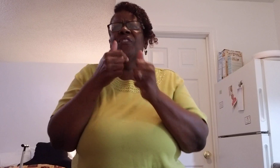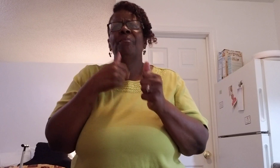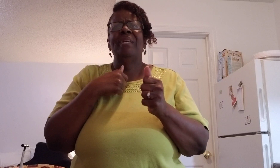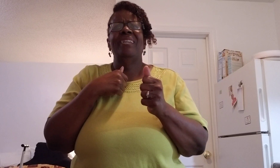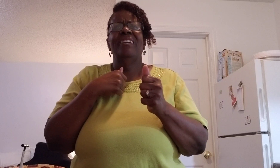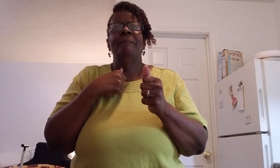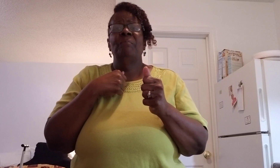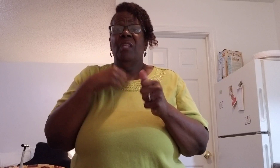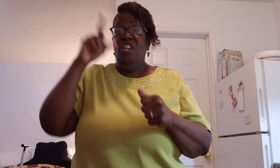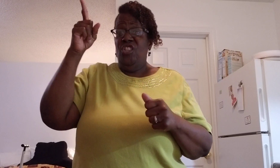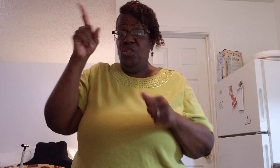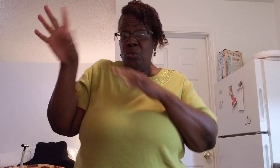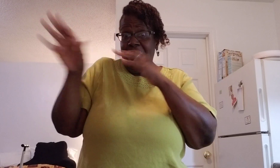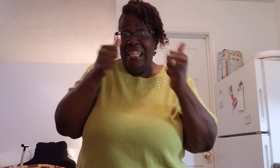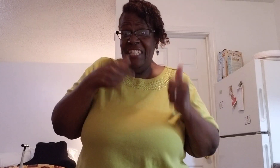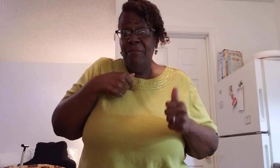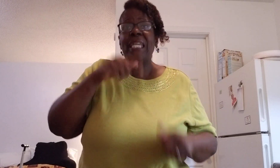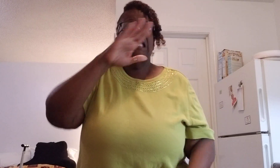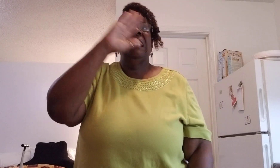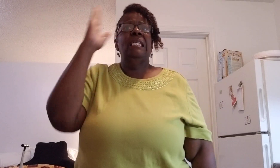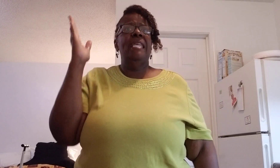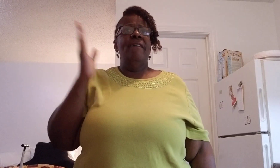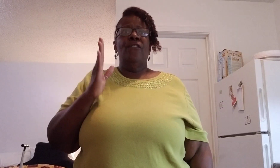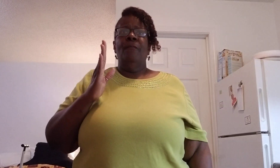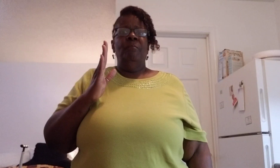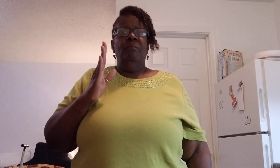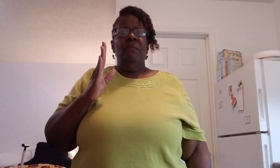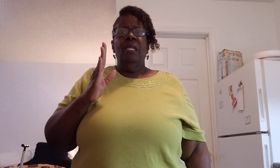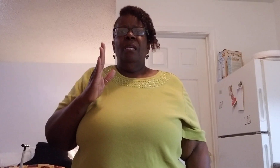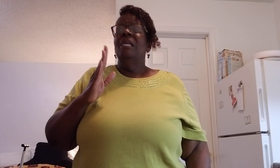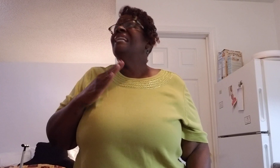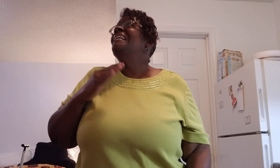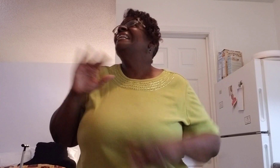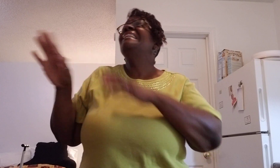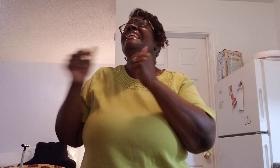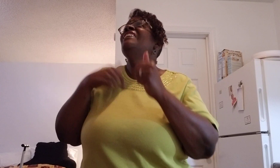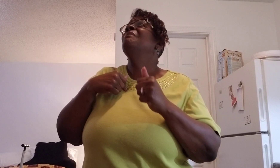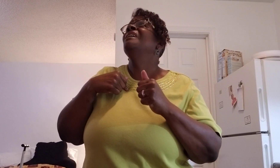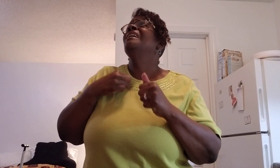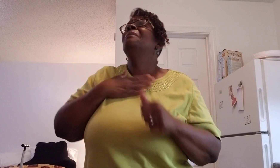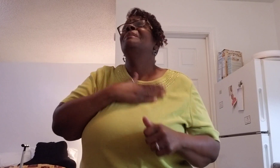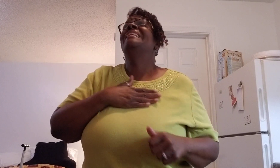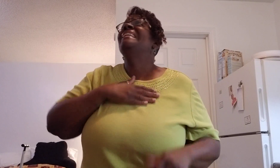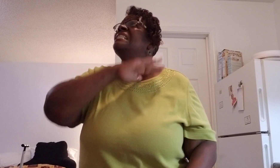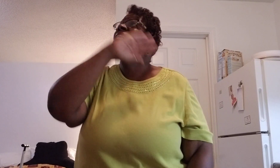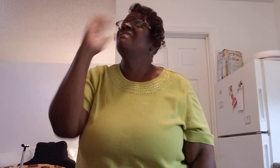me. You leave me? Never. Leave me, please,